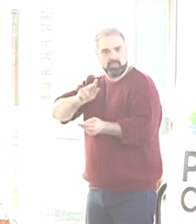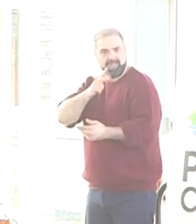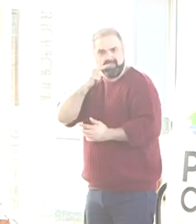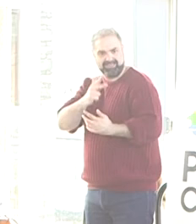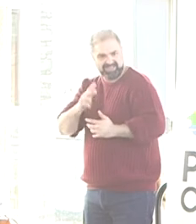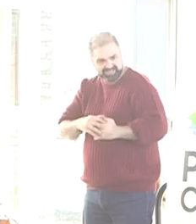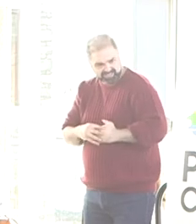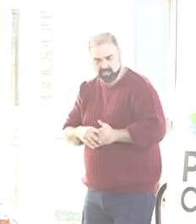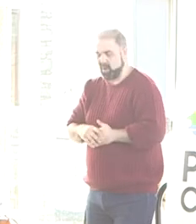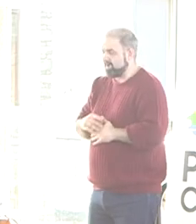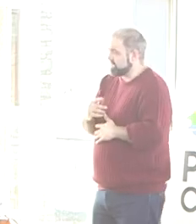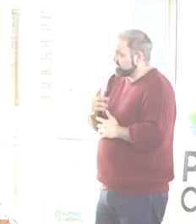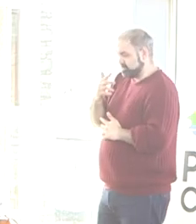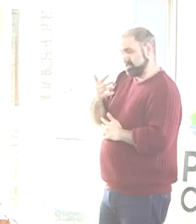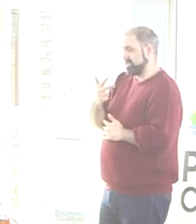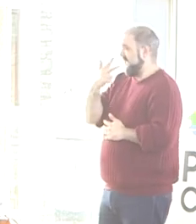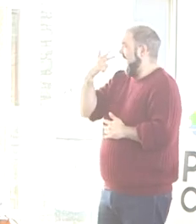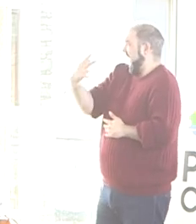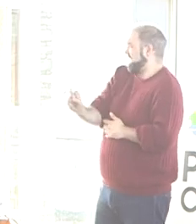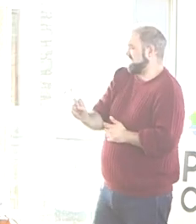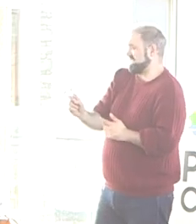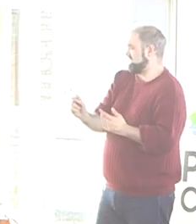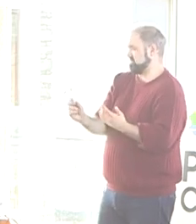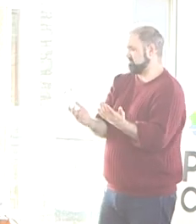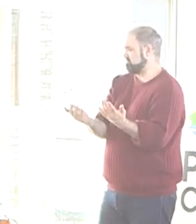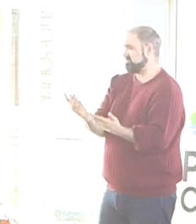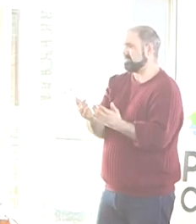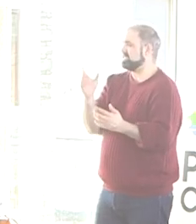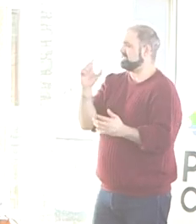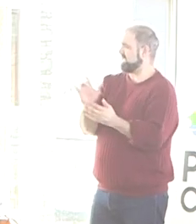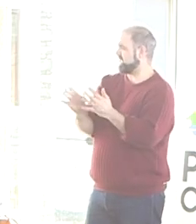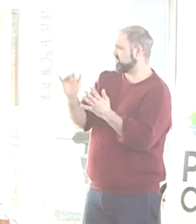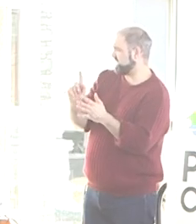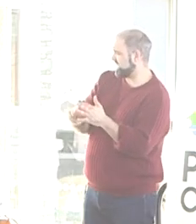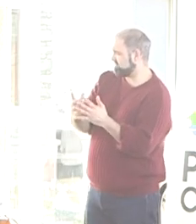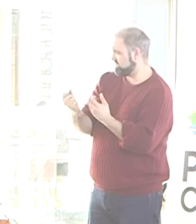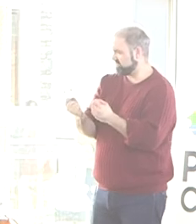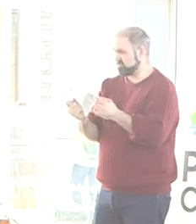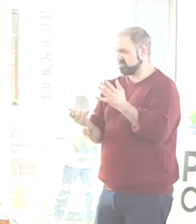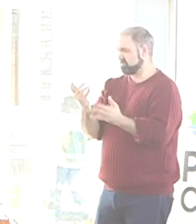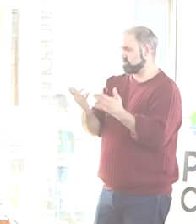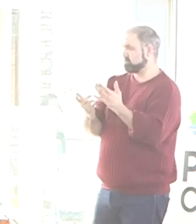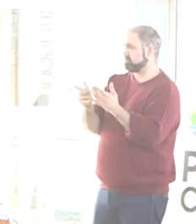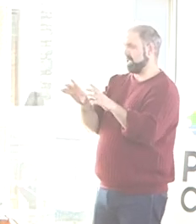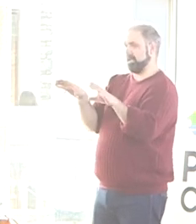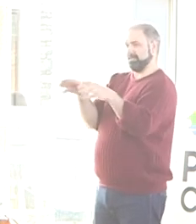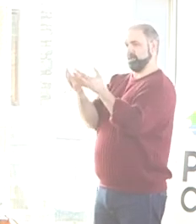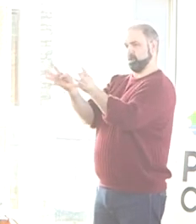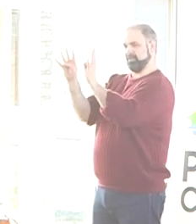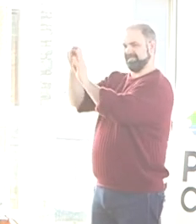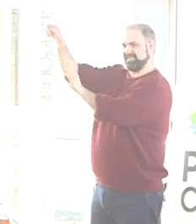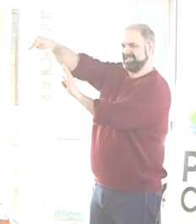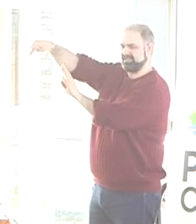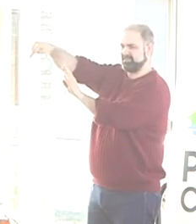the 80s, CHE have the same kind of... It's not that the CHE Law Reform Committee and the people involved with